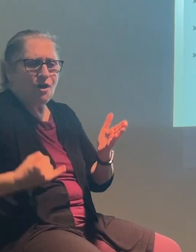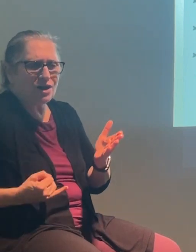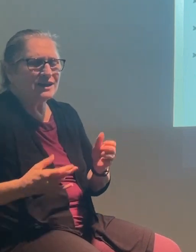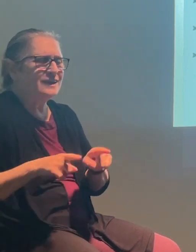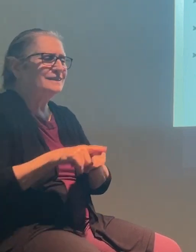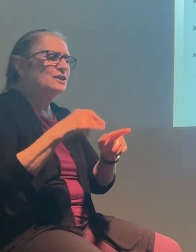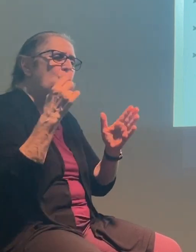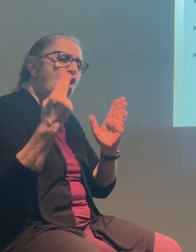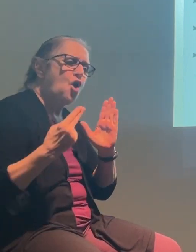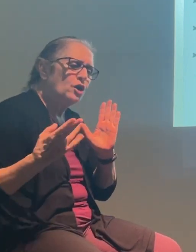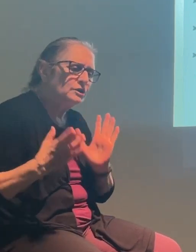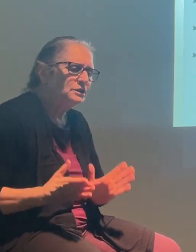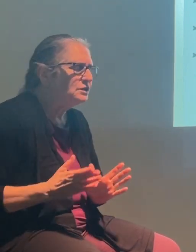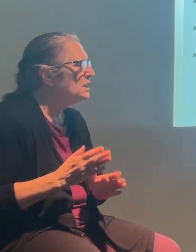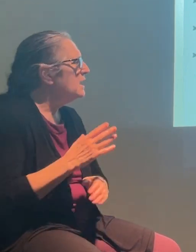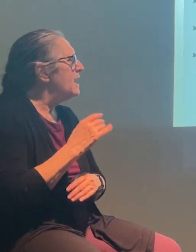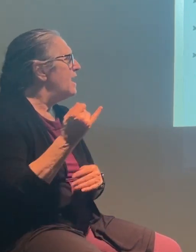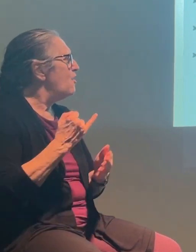but also he understood the